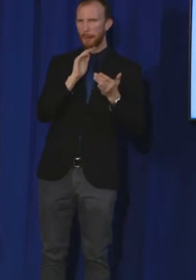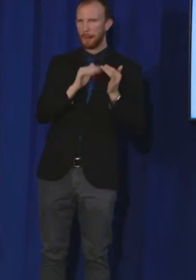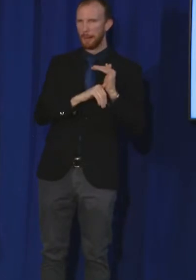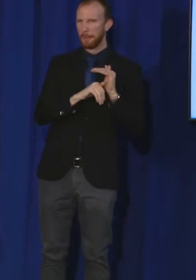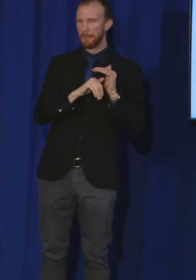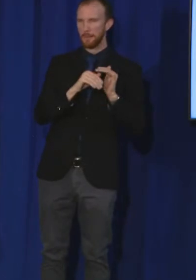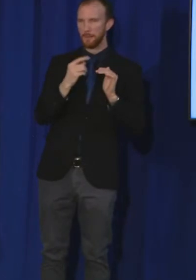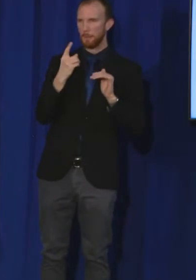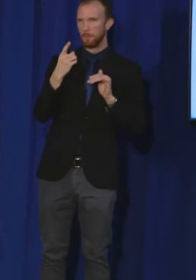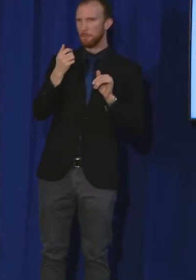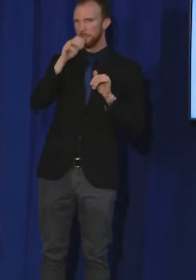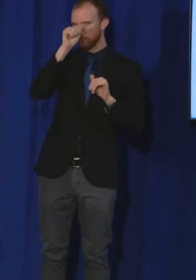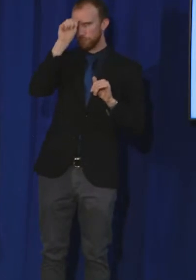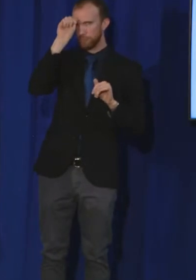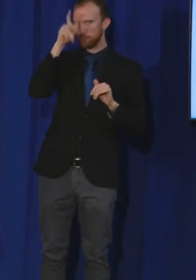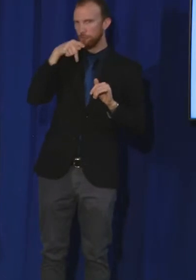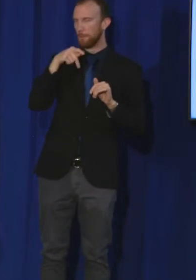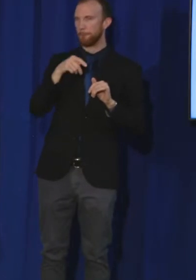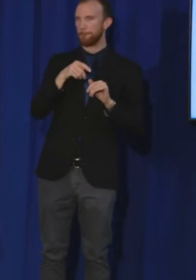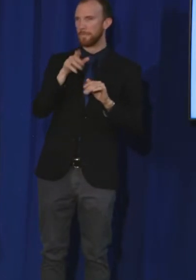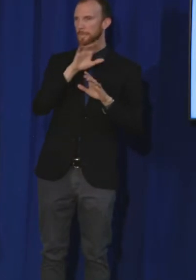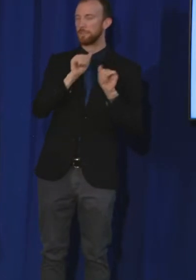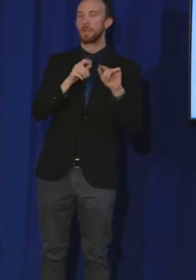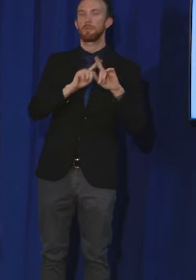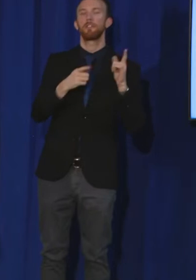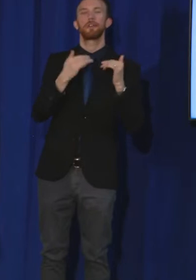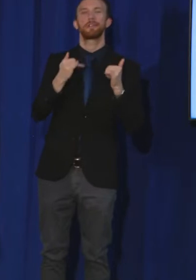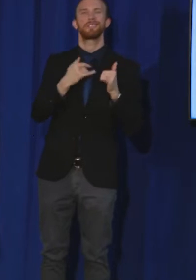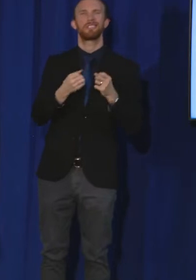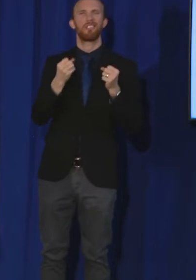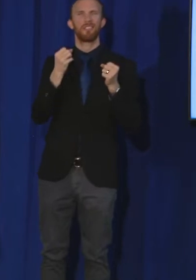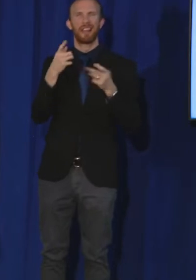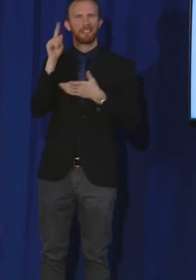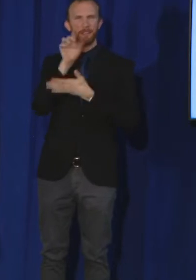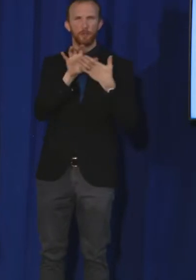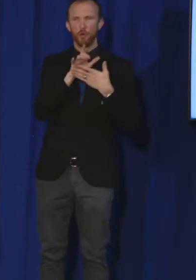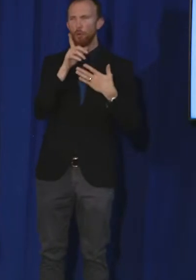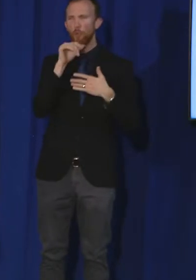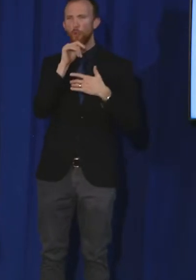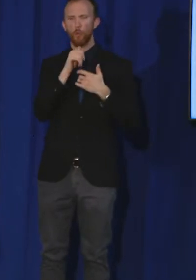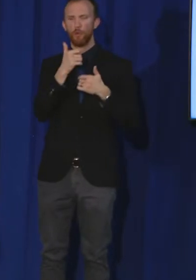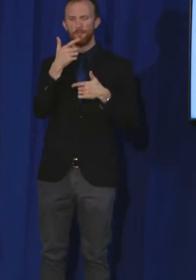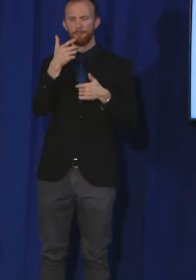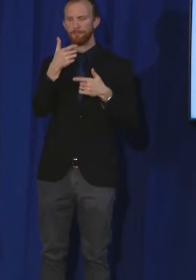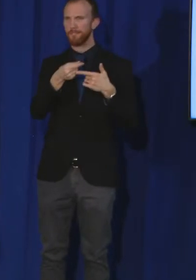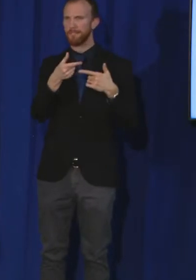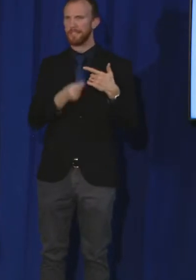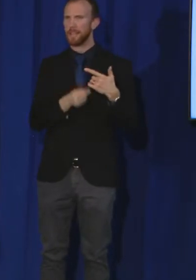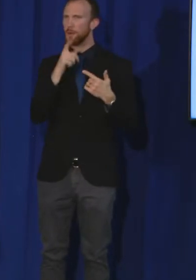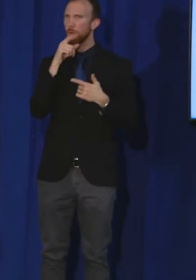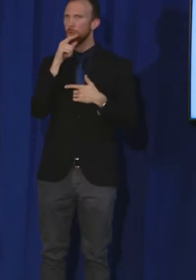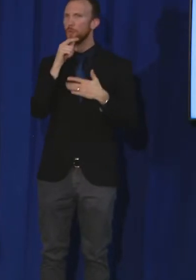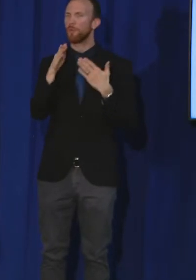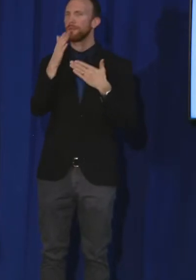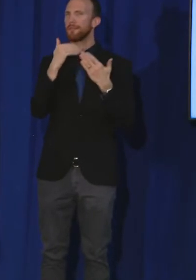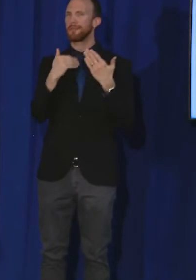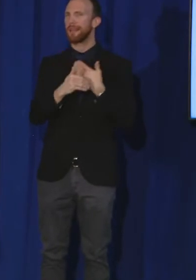the public frustration and confusion over the process on who should get the vaccine, do you feel that the federal